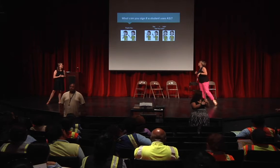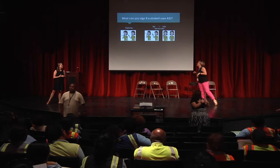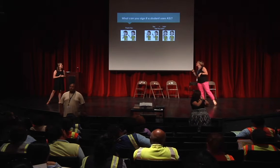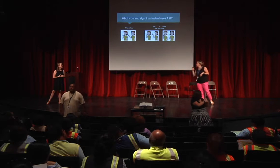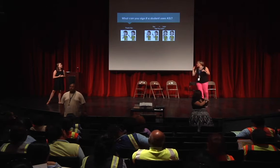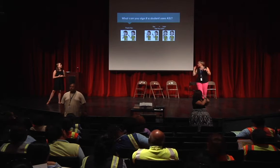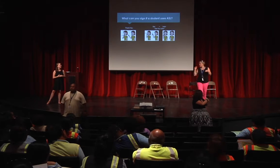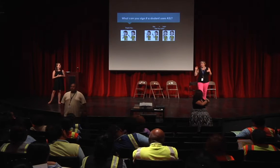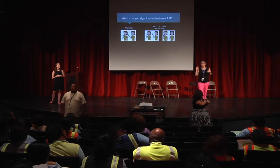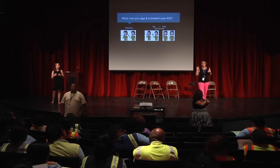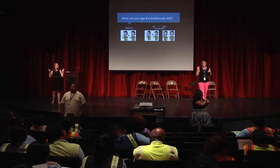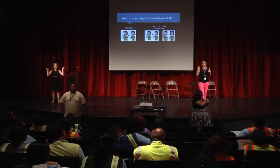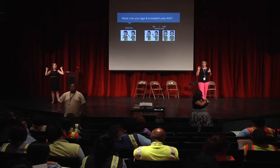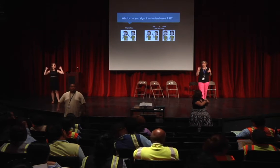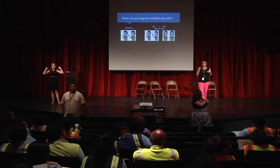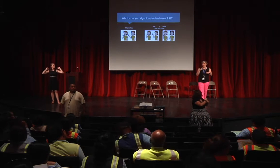Like to call it alarm. Yeah.